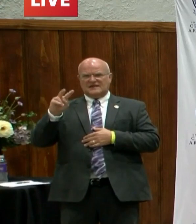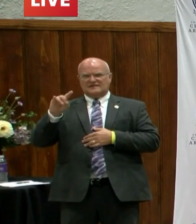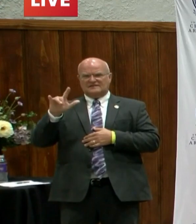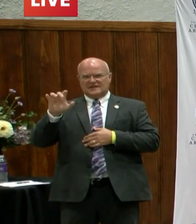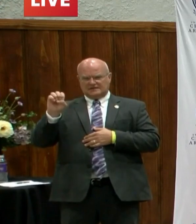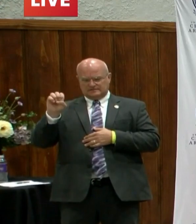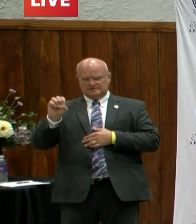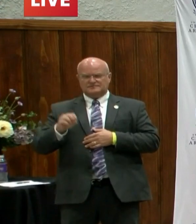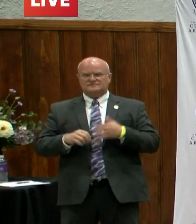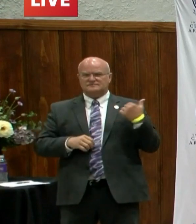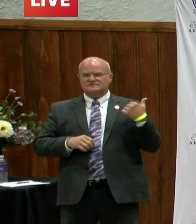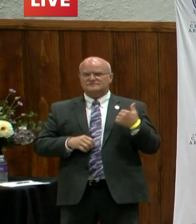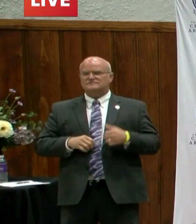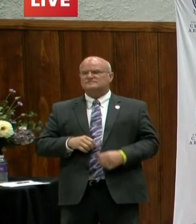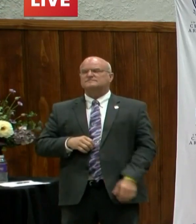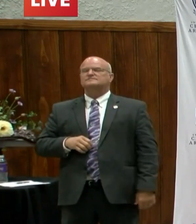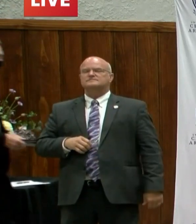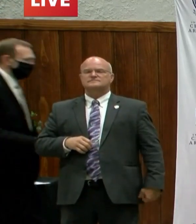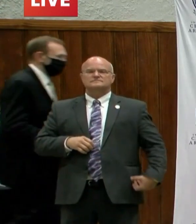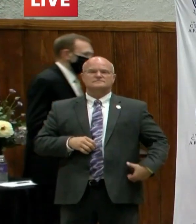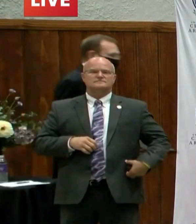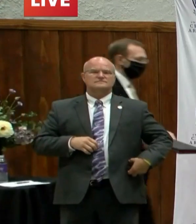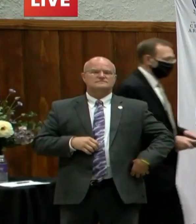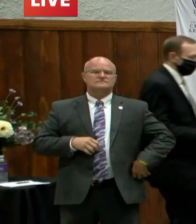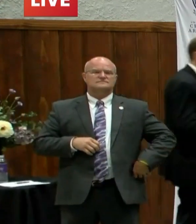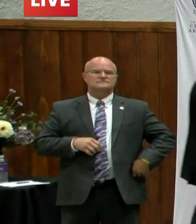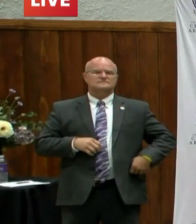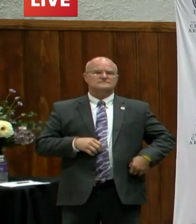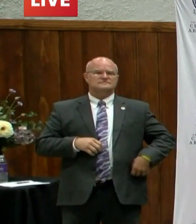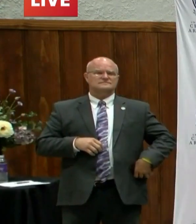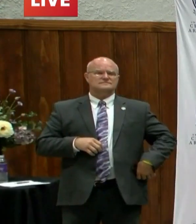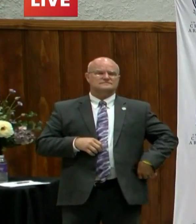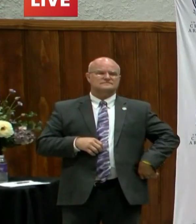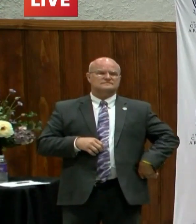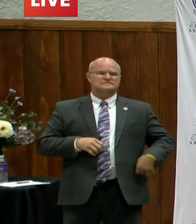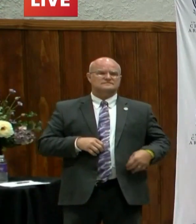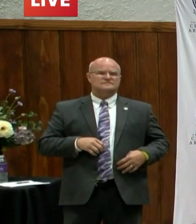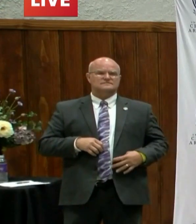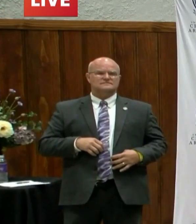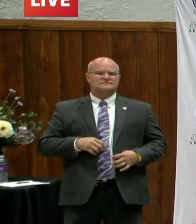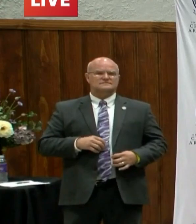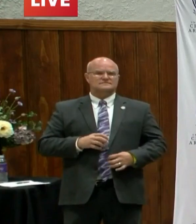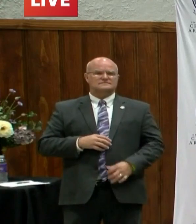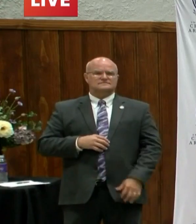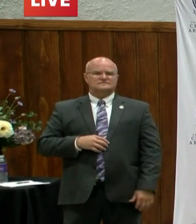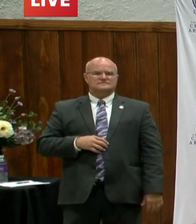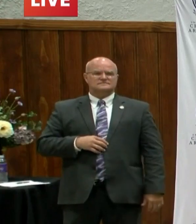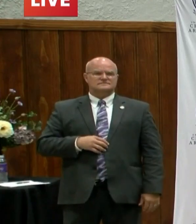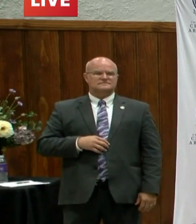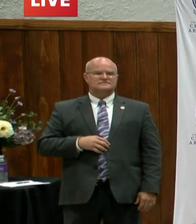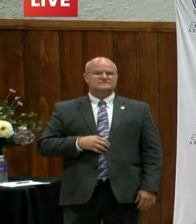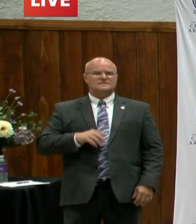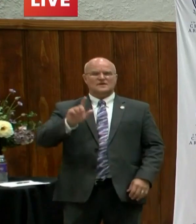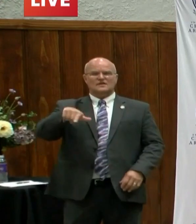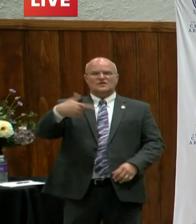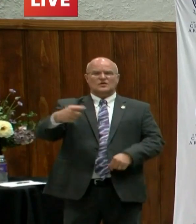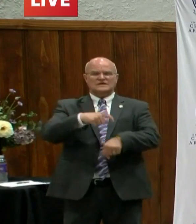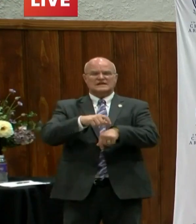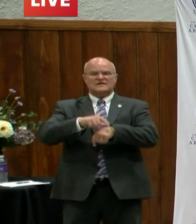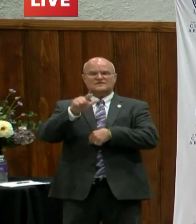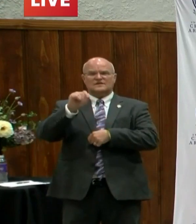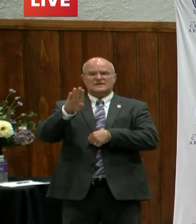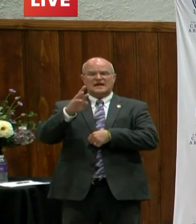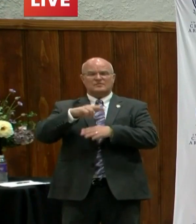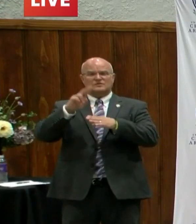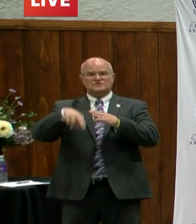Okay. Dr. Smith. the turnaround time for lab